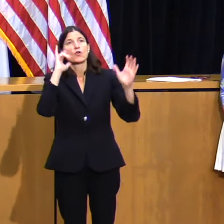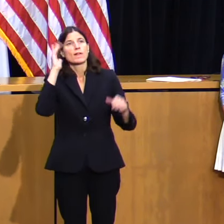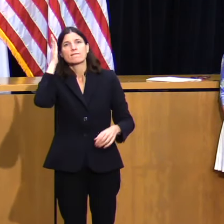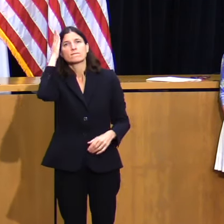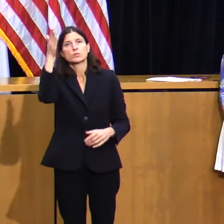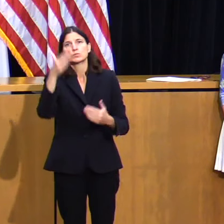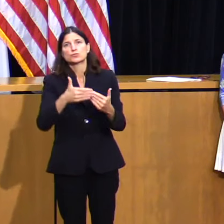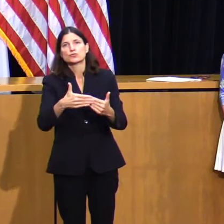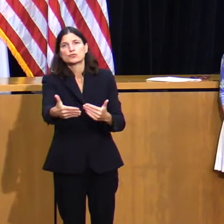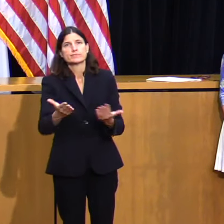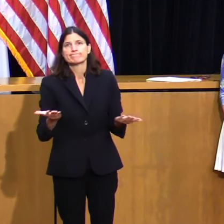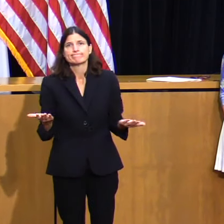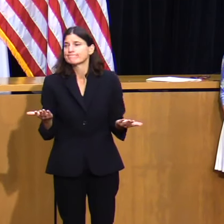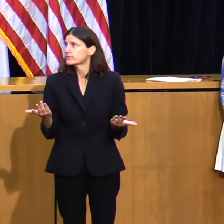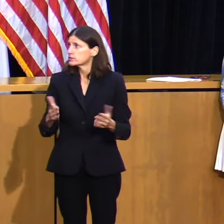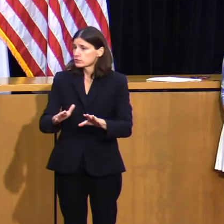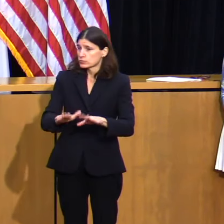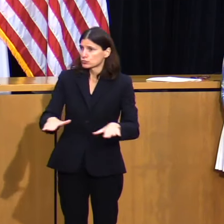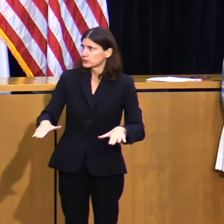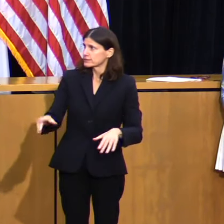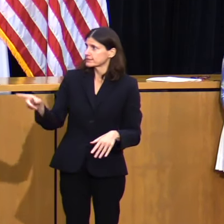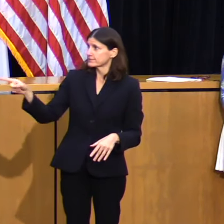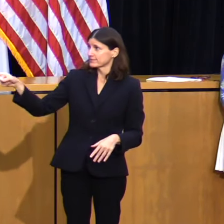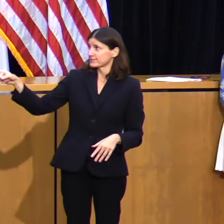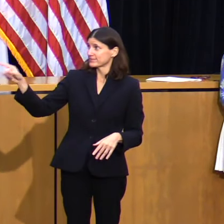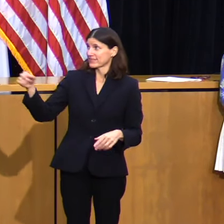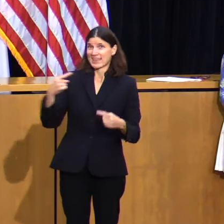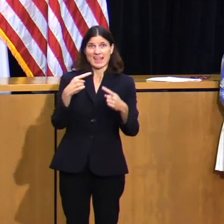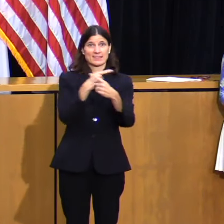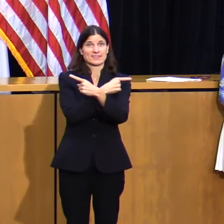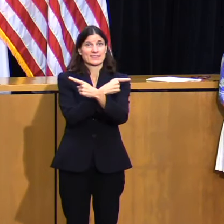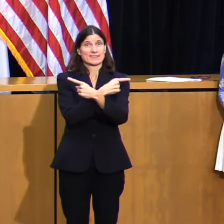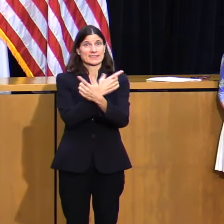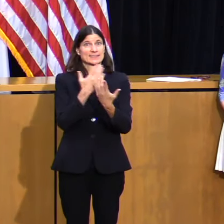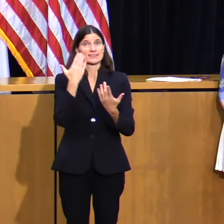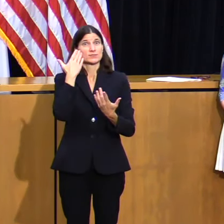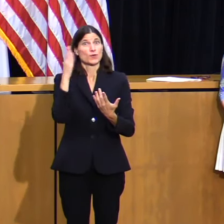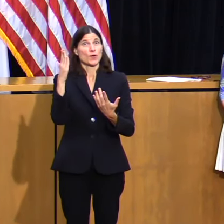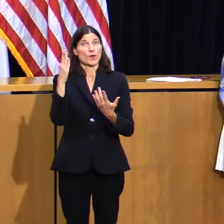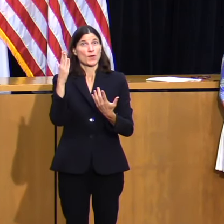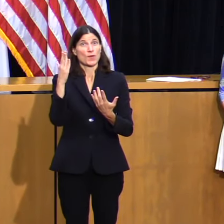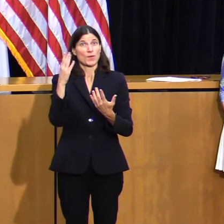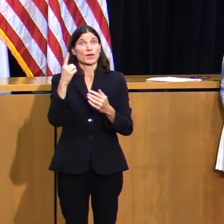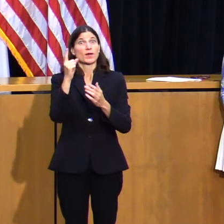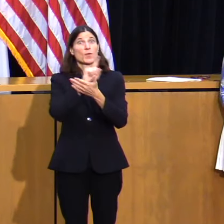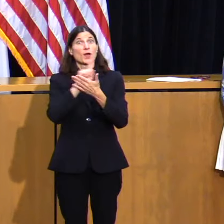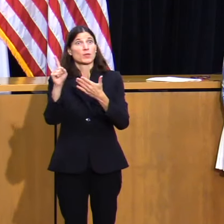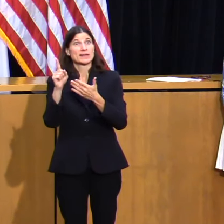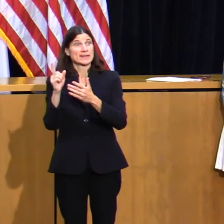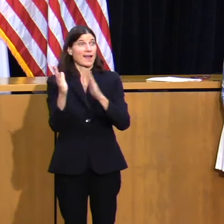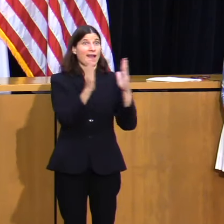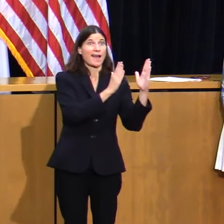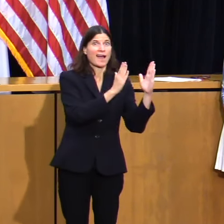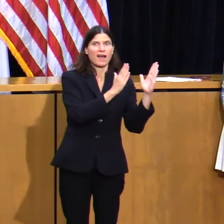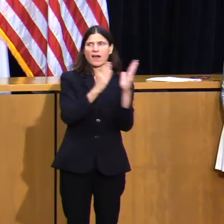cases, it runs in exactly the opposite directions within a week or two. For example, there was a study that was put